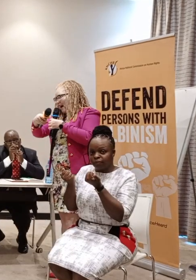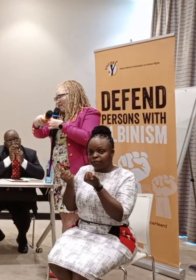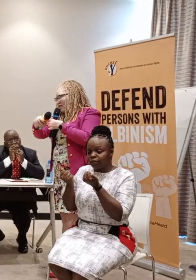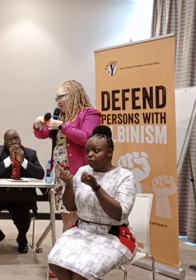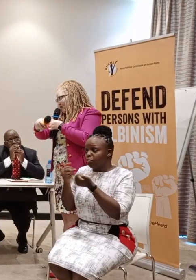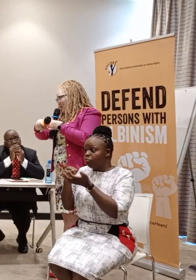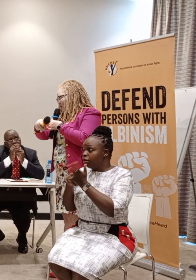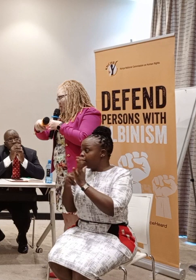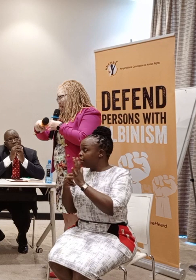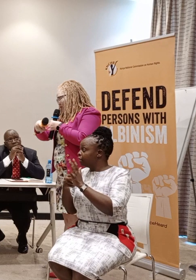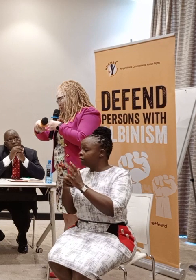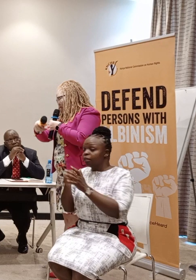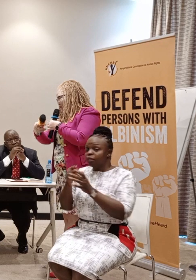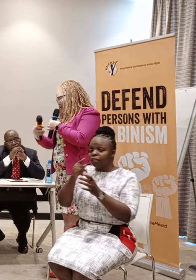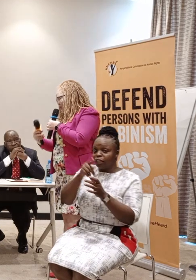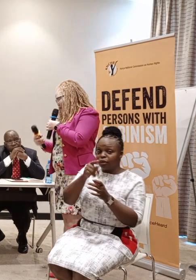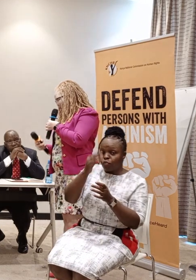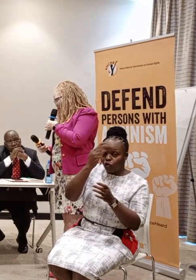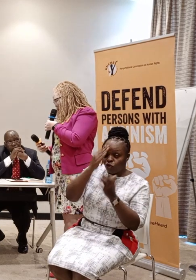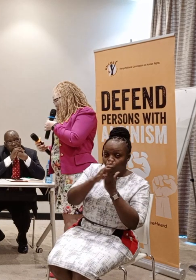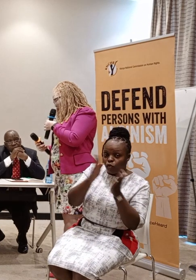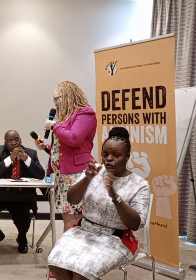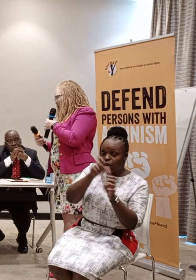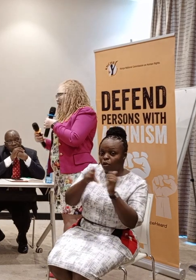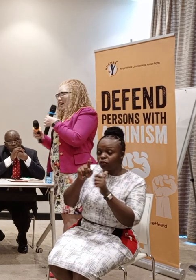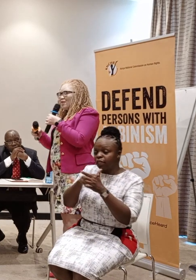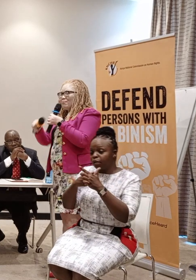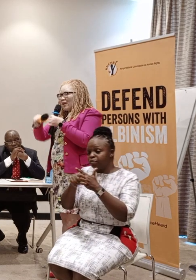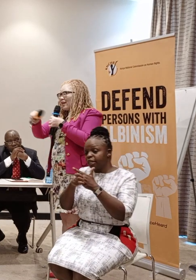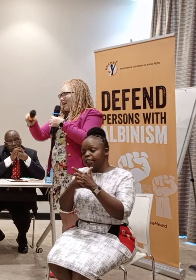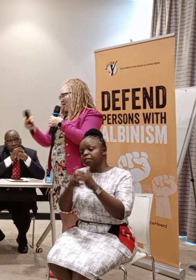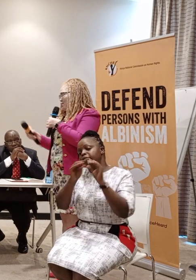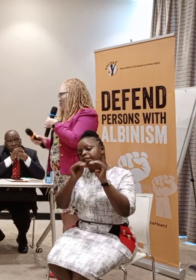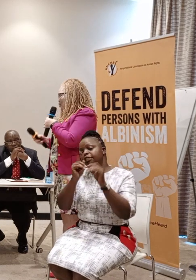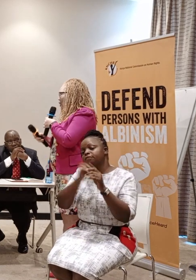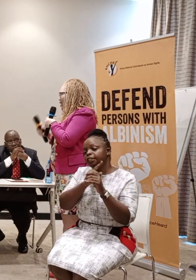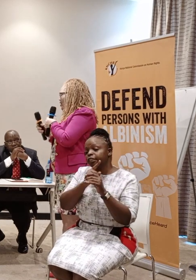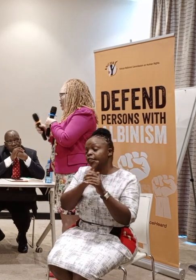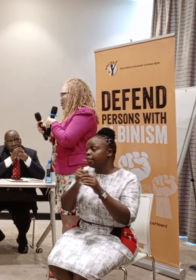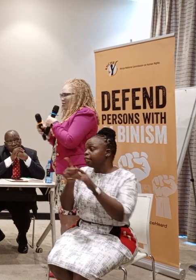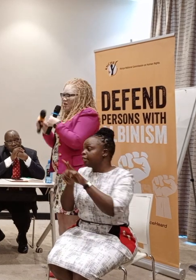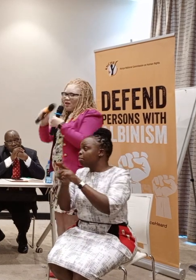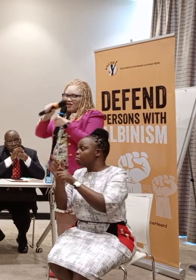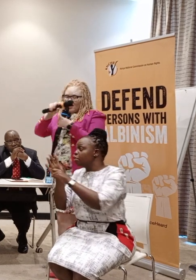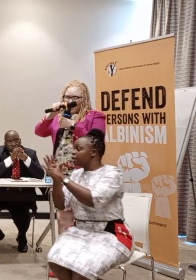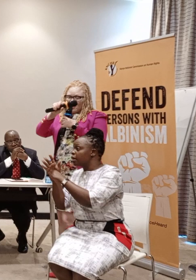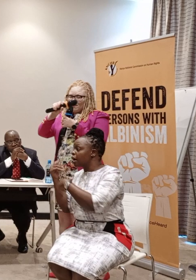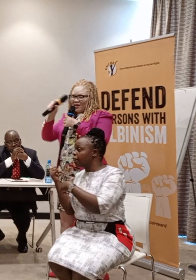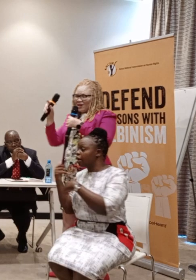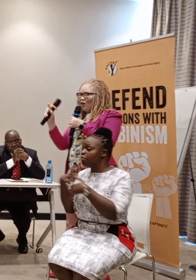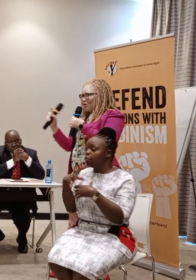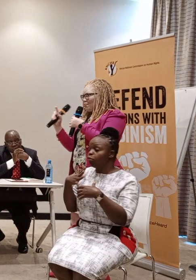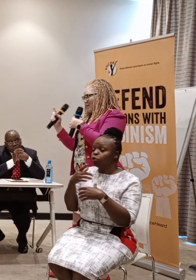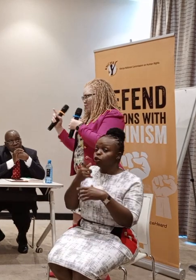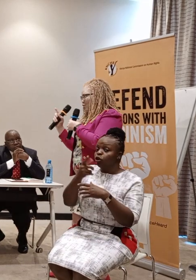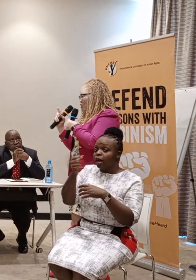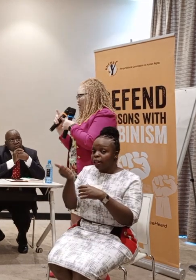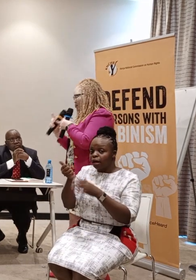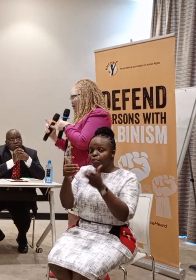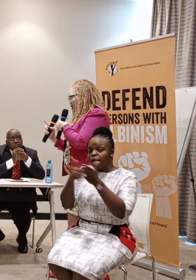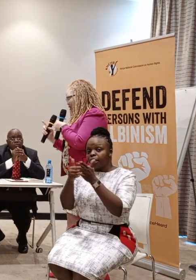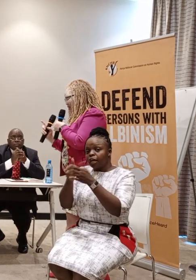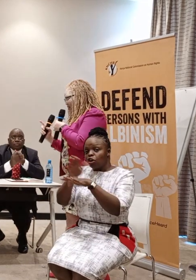like having the knowledge he has on albinism now, and many other people. So I think what the other barrier on